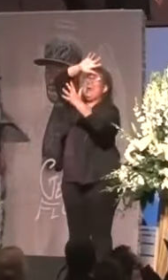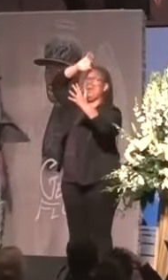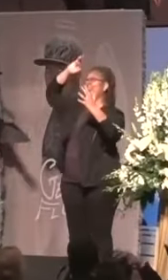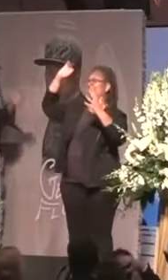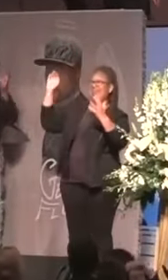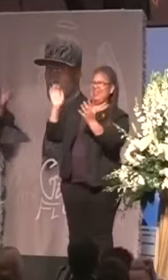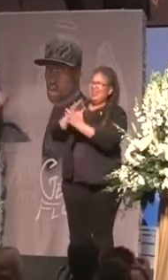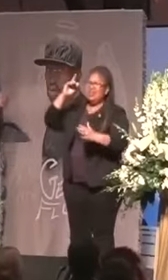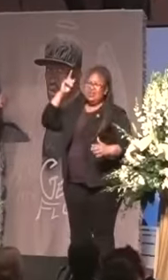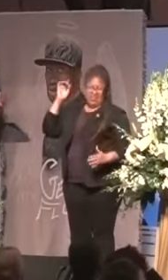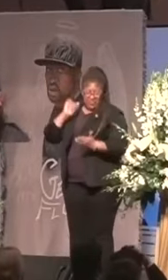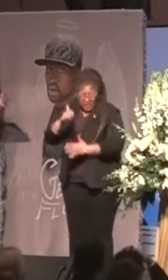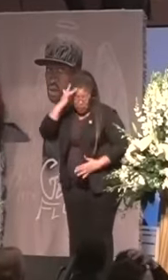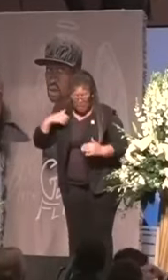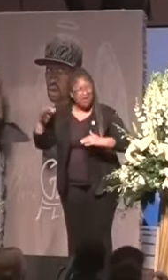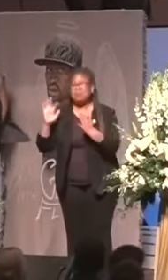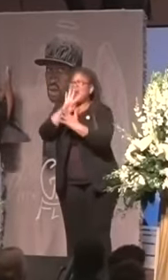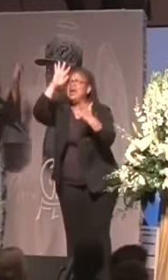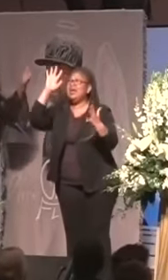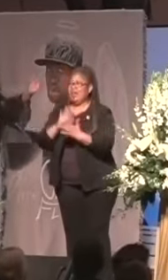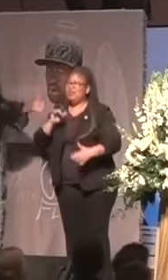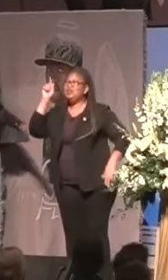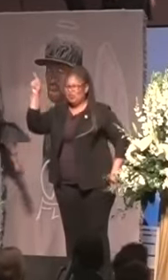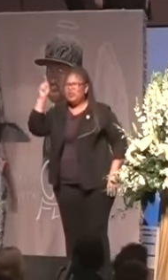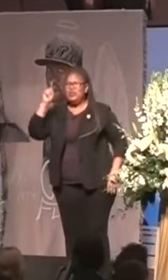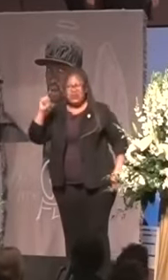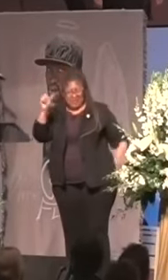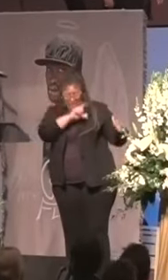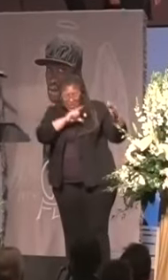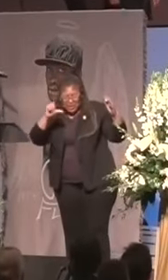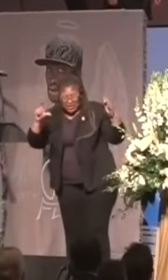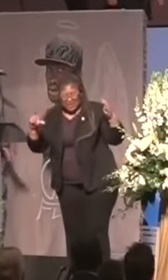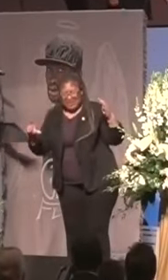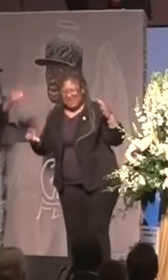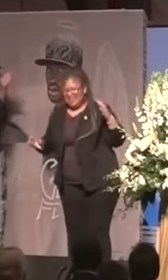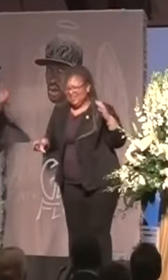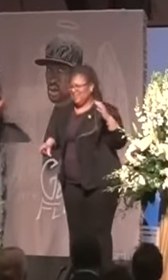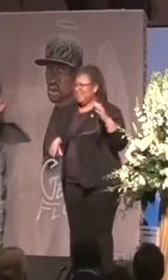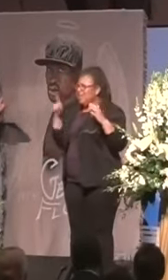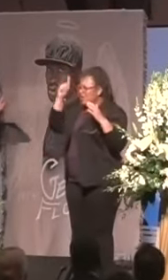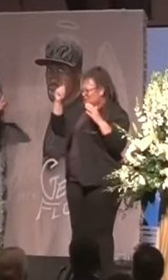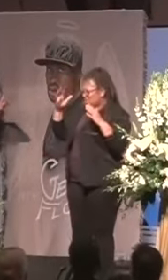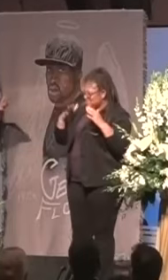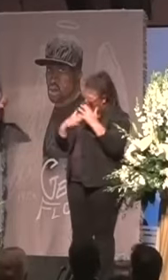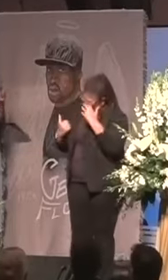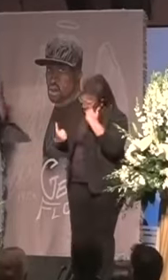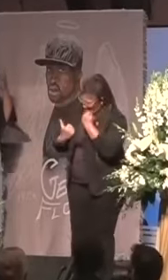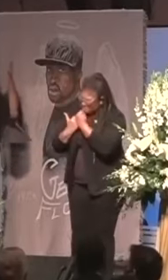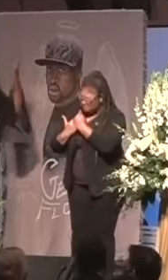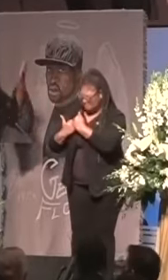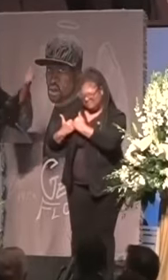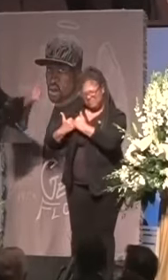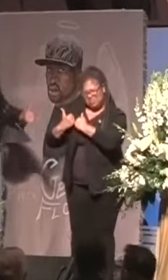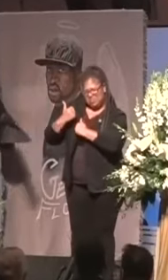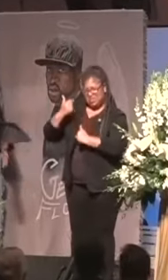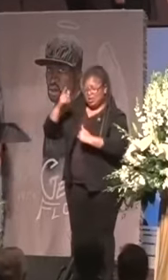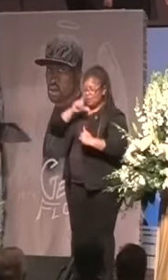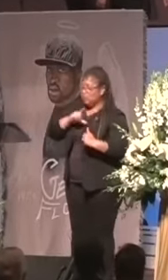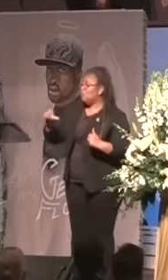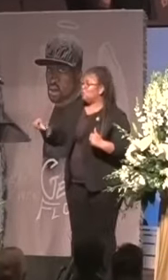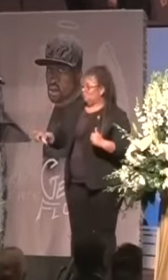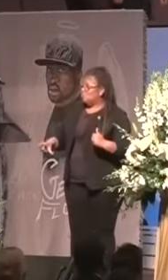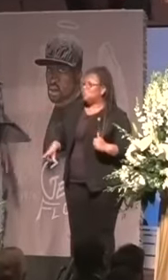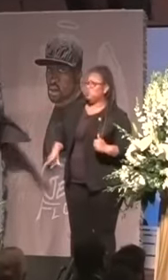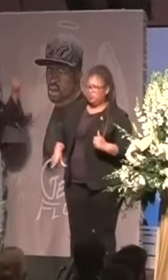Did you have a church? That's why I praise God. You my That's why I praise